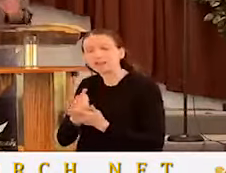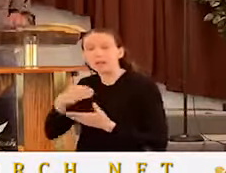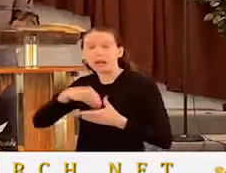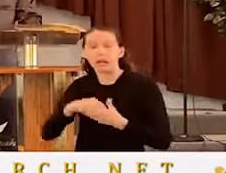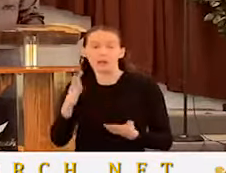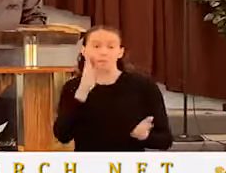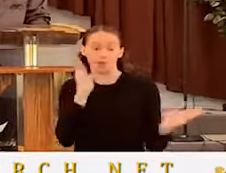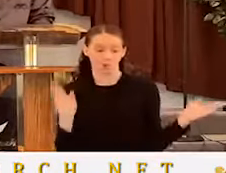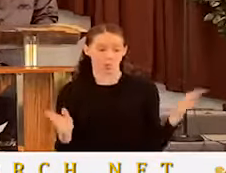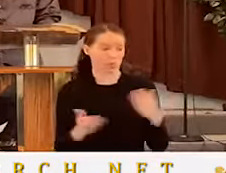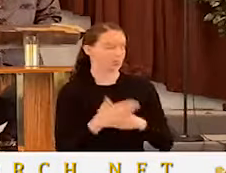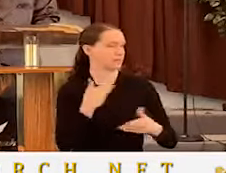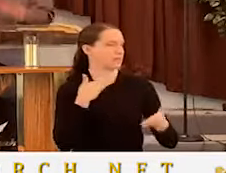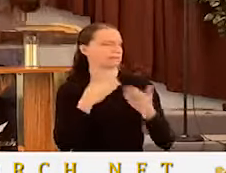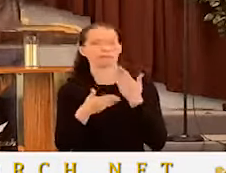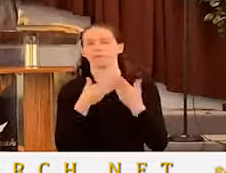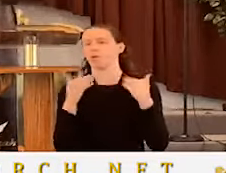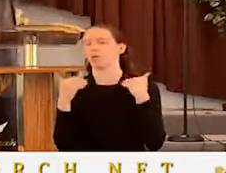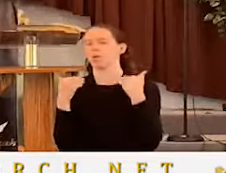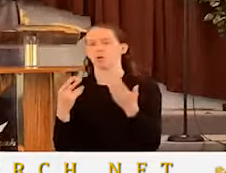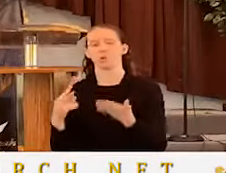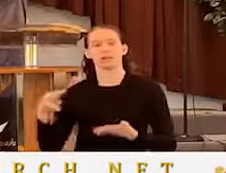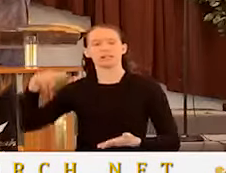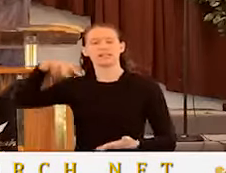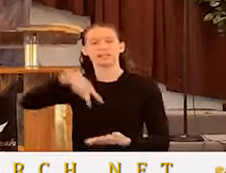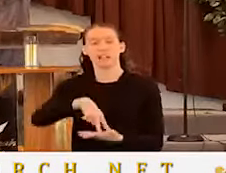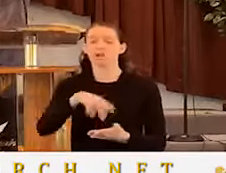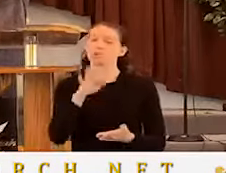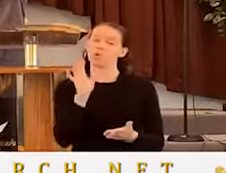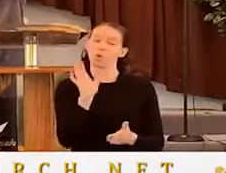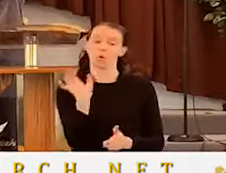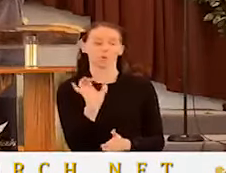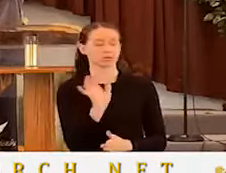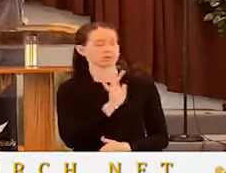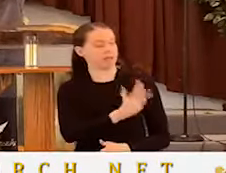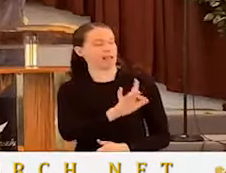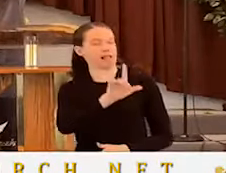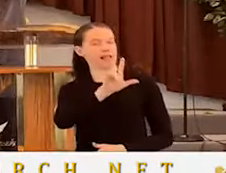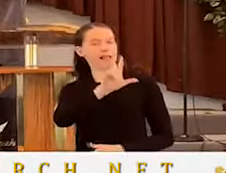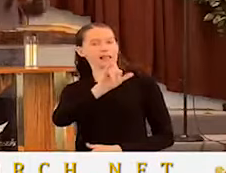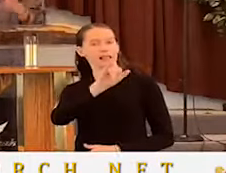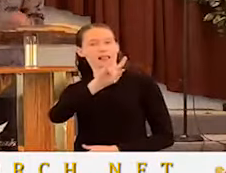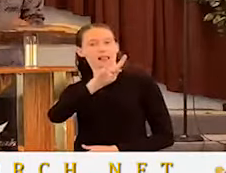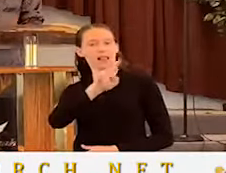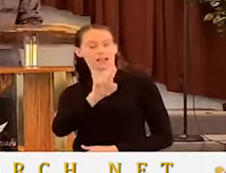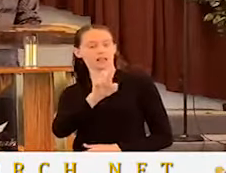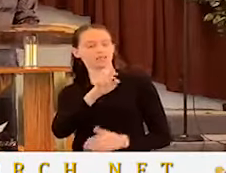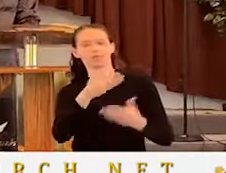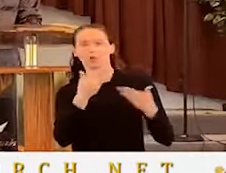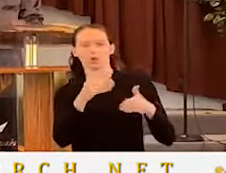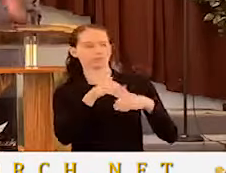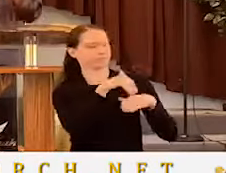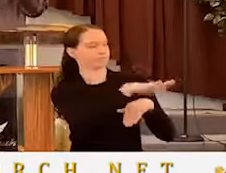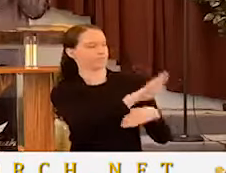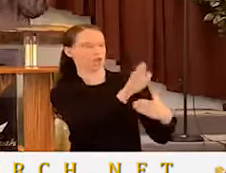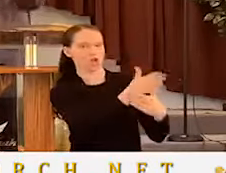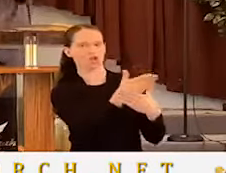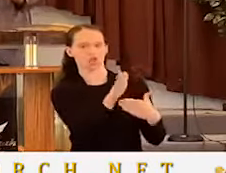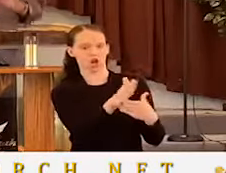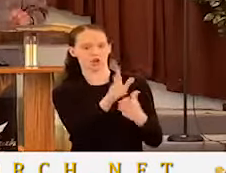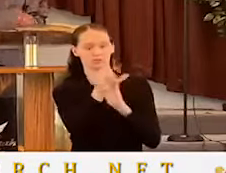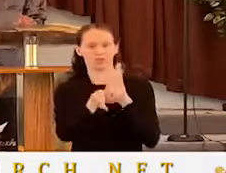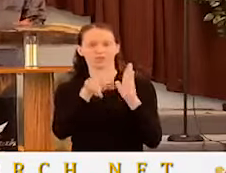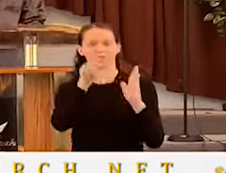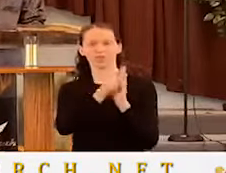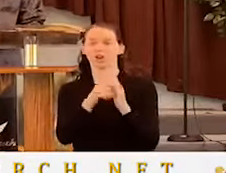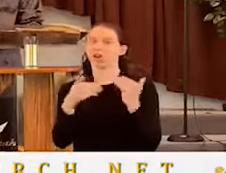your bedroom. I want you to like and share. Come on, share this video. Share this broadcast. Because there is a